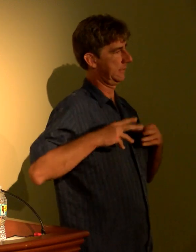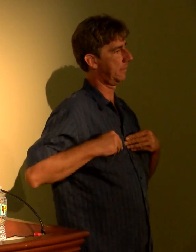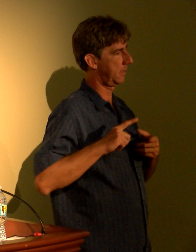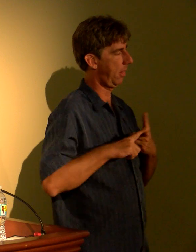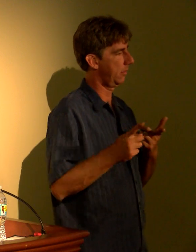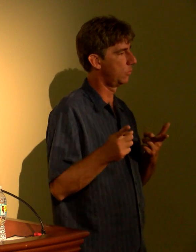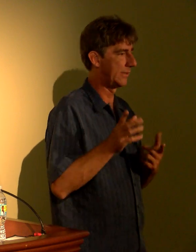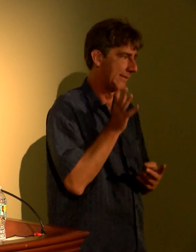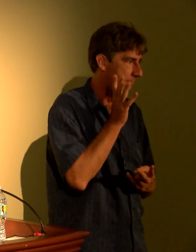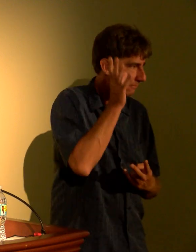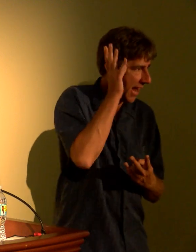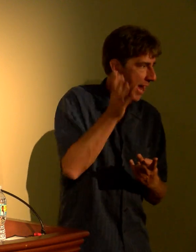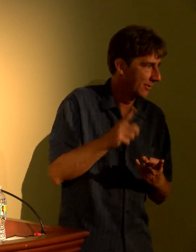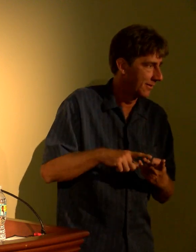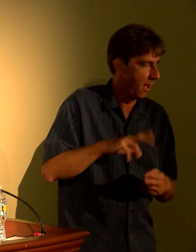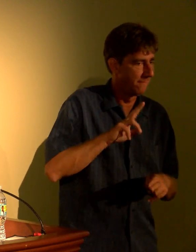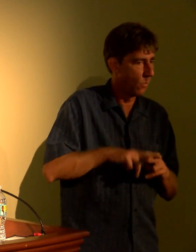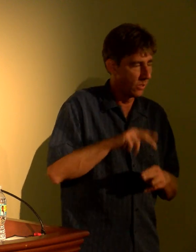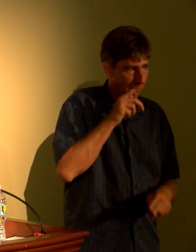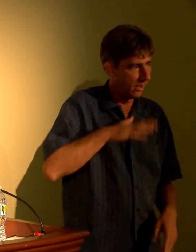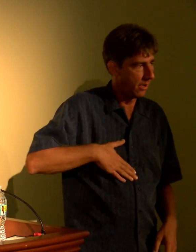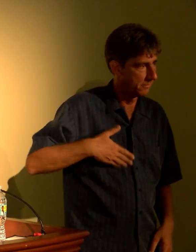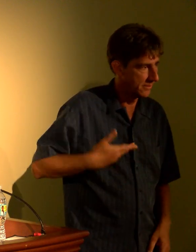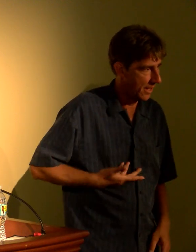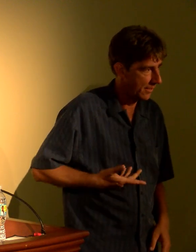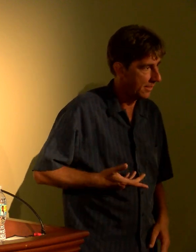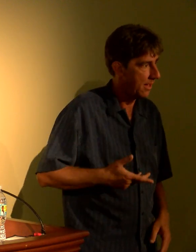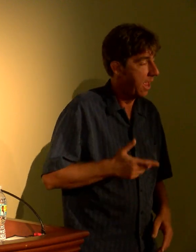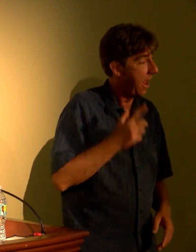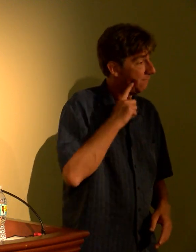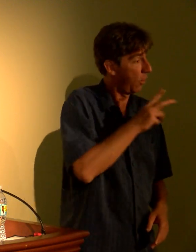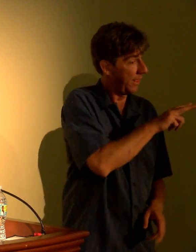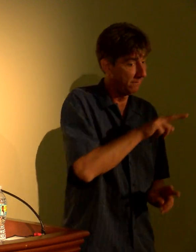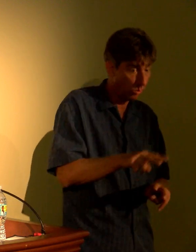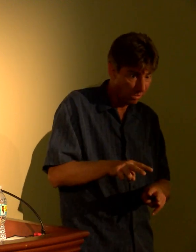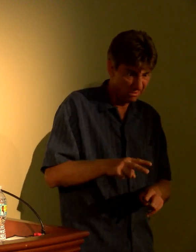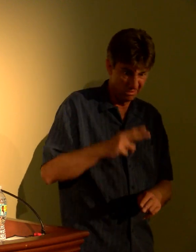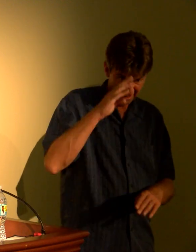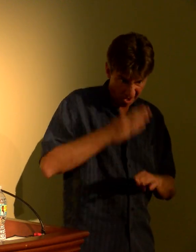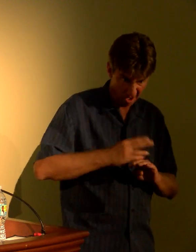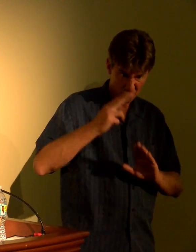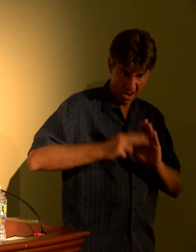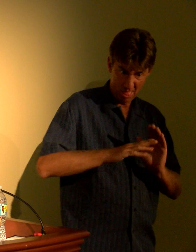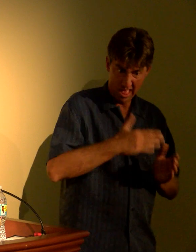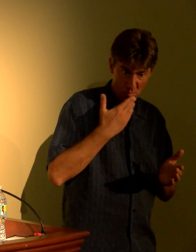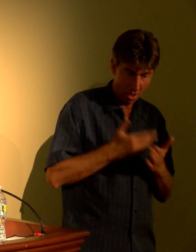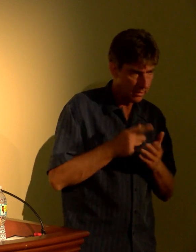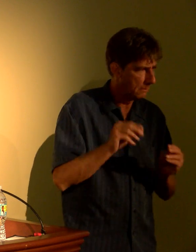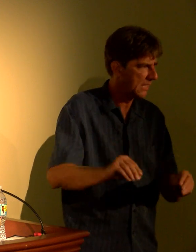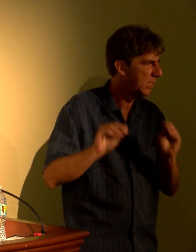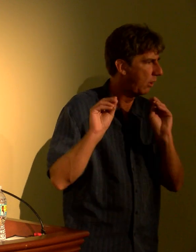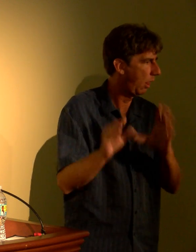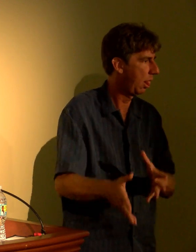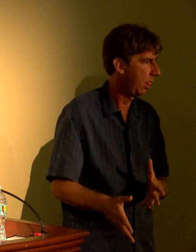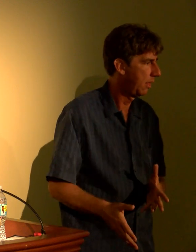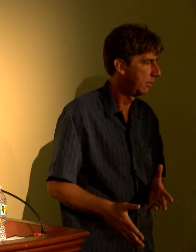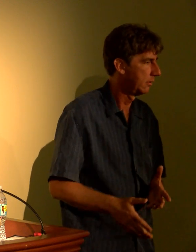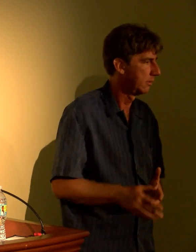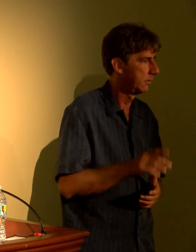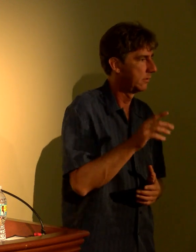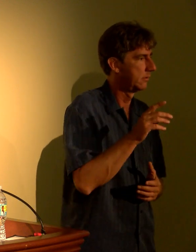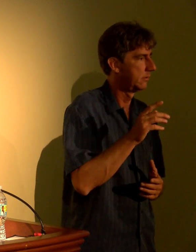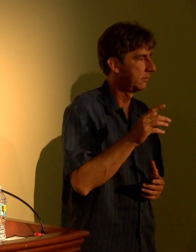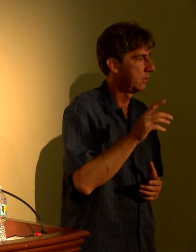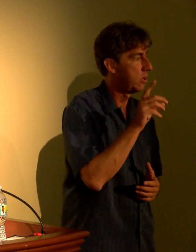course, to his parents, it would have seemed like a miracle that their son could paint this well. It's interesting that Dr. Brewster is not looking at